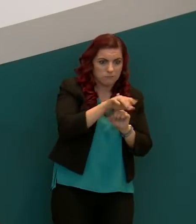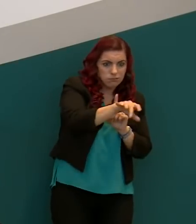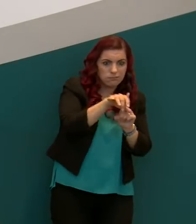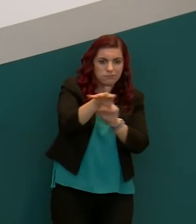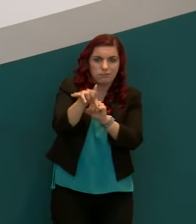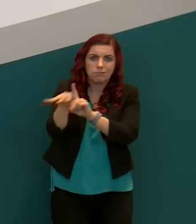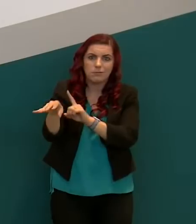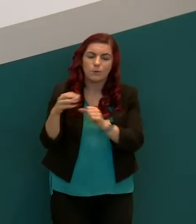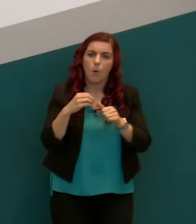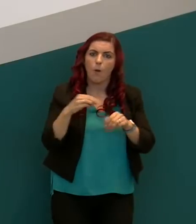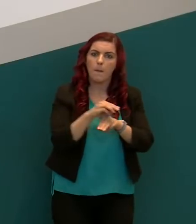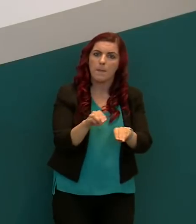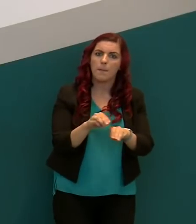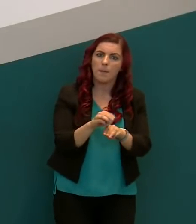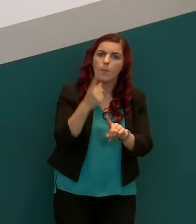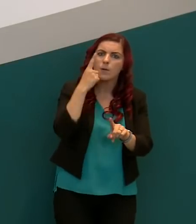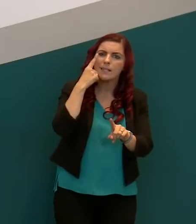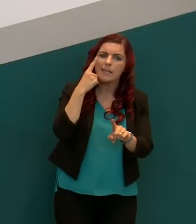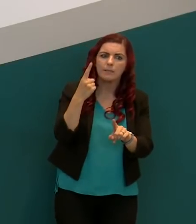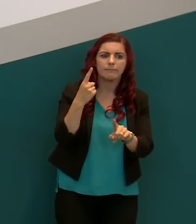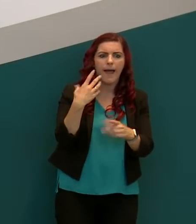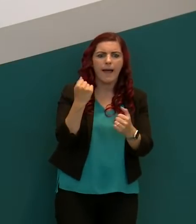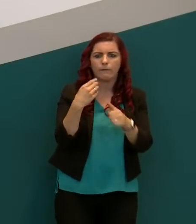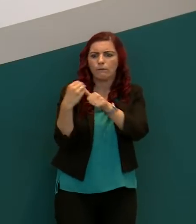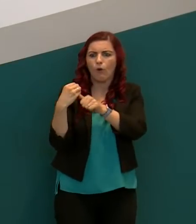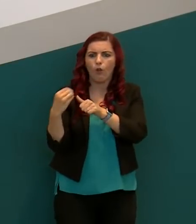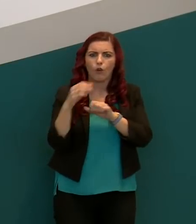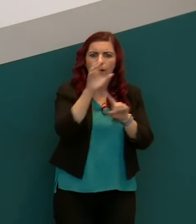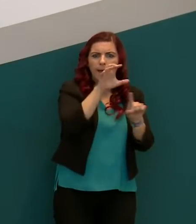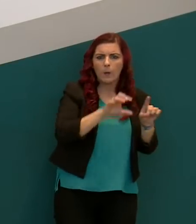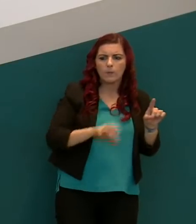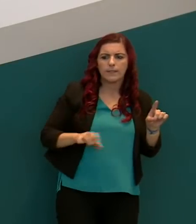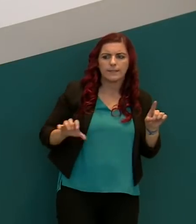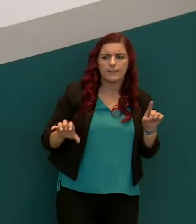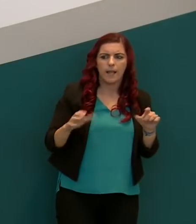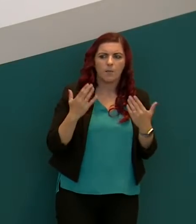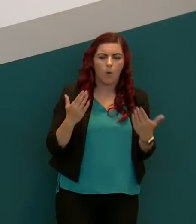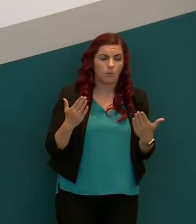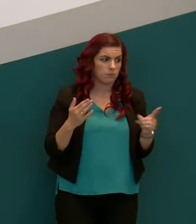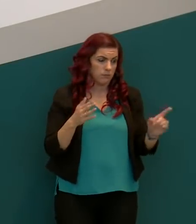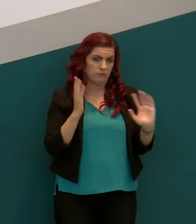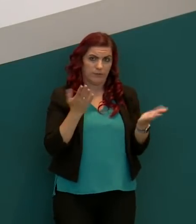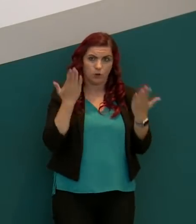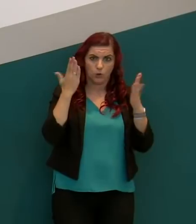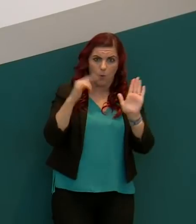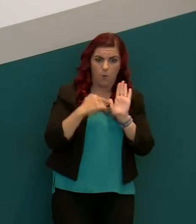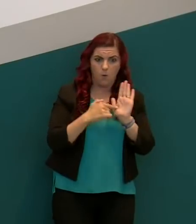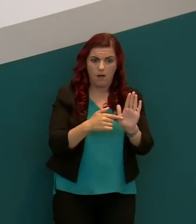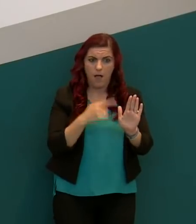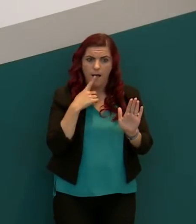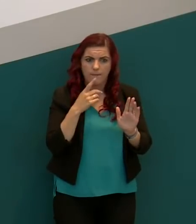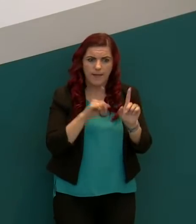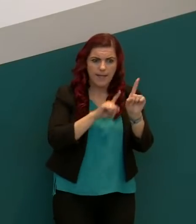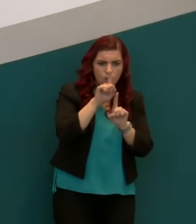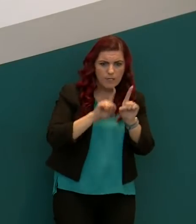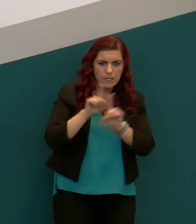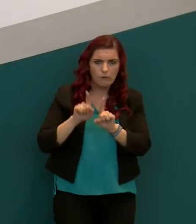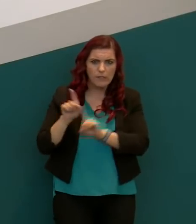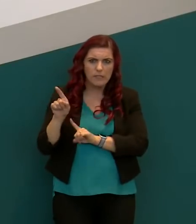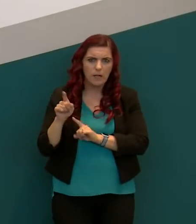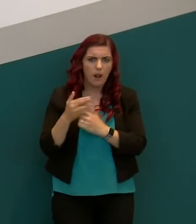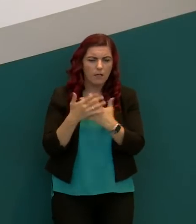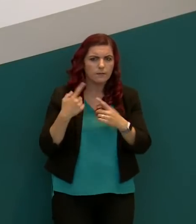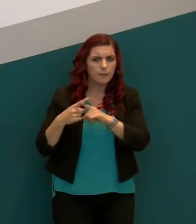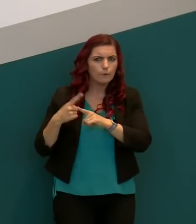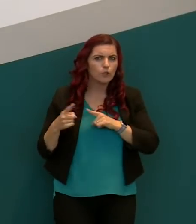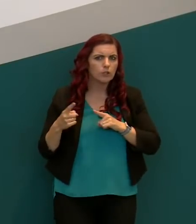we're seeing a number of other counties, as Professor Nolan has shown there, where we are seeing an increase in cases. And